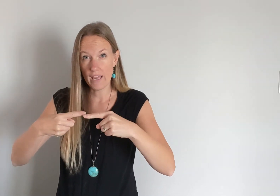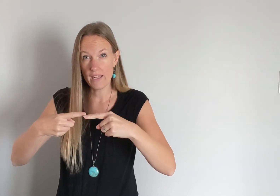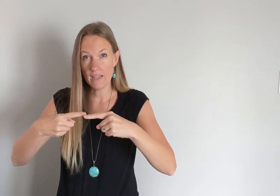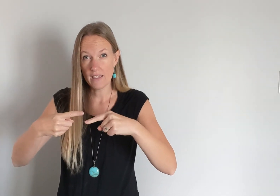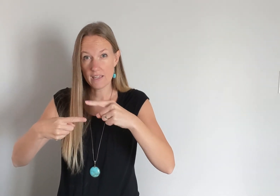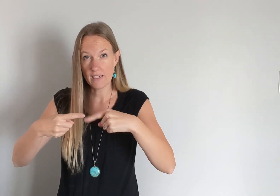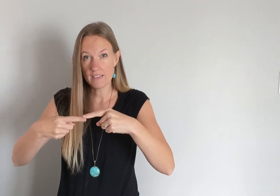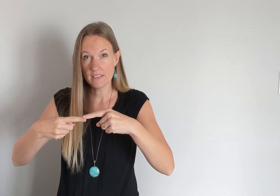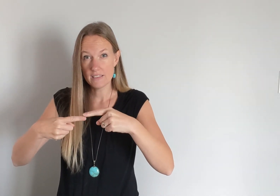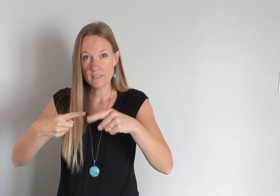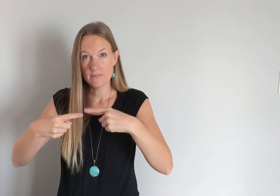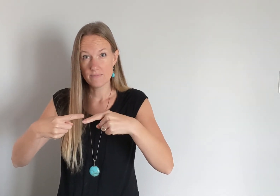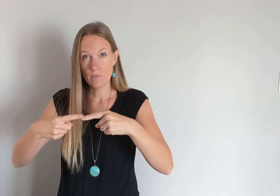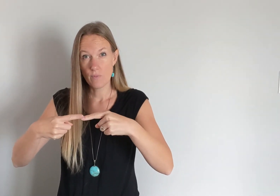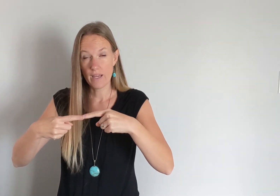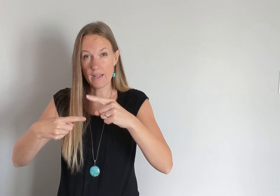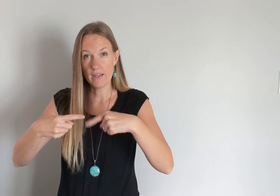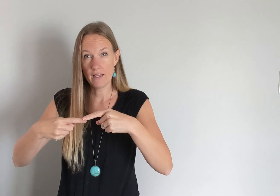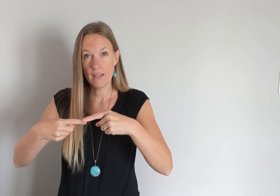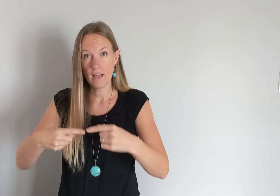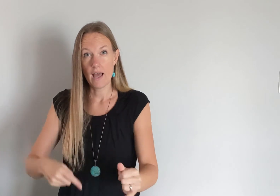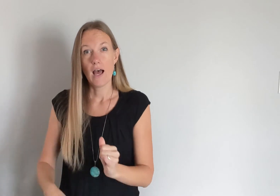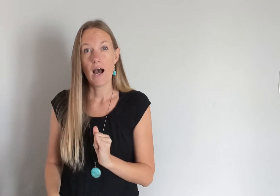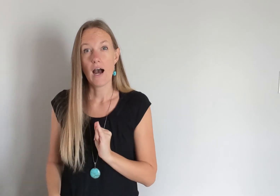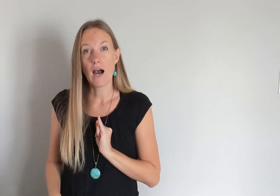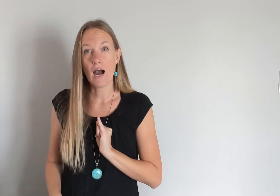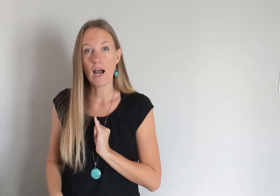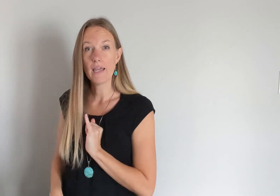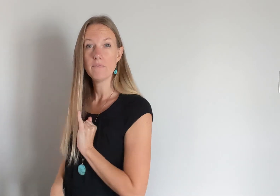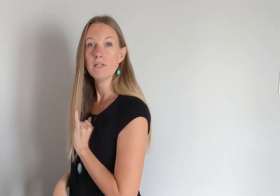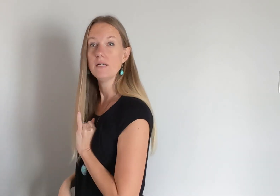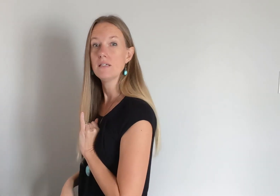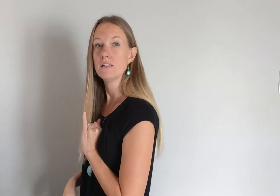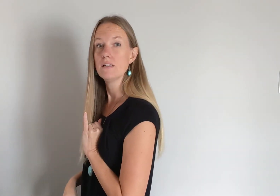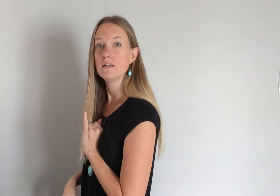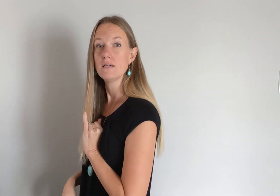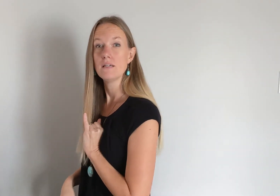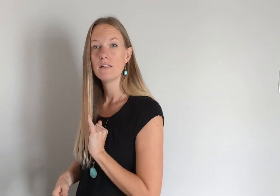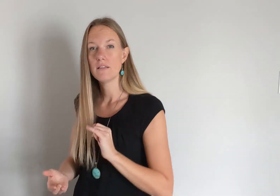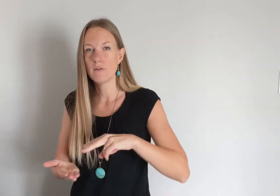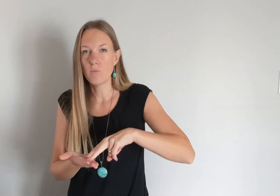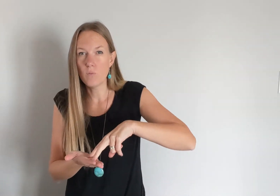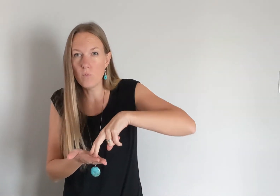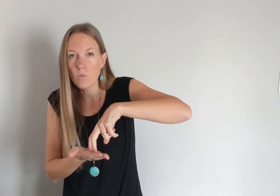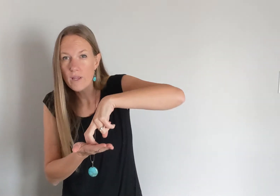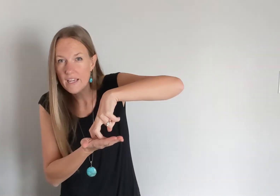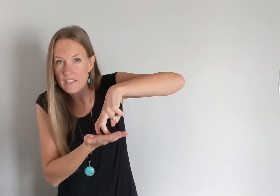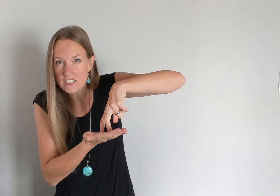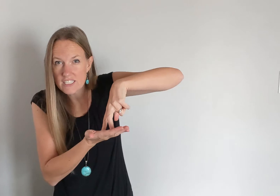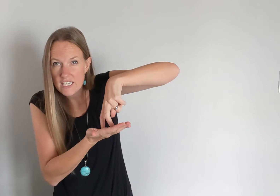When, okay? When I'm then weak. You're standing